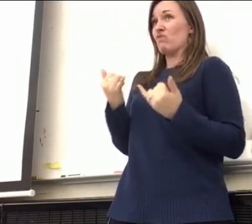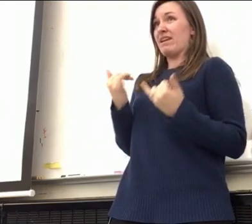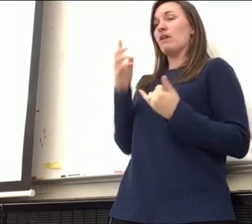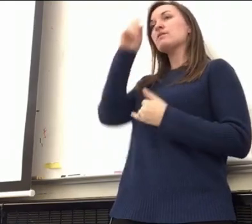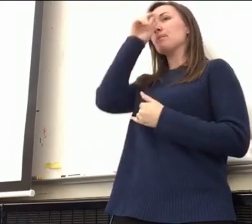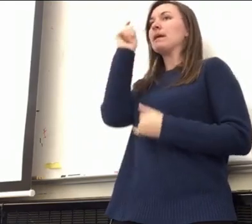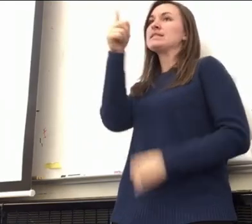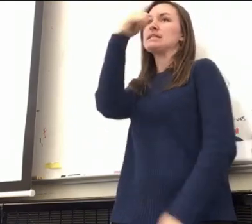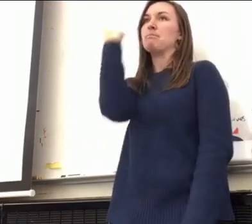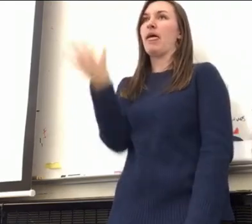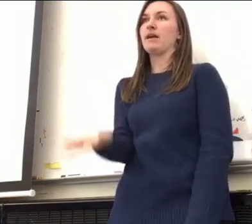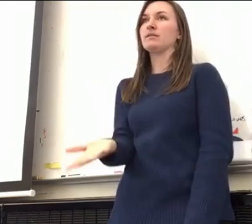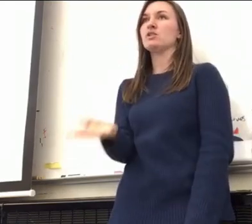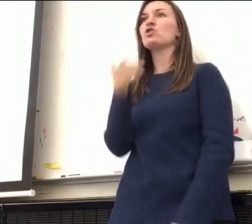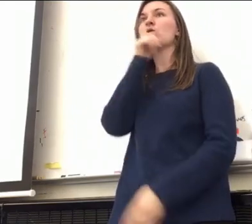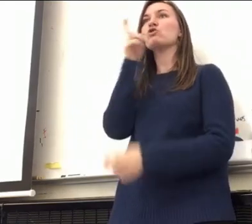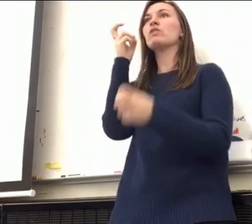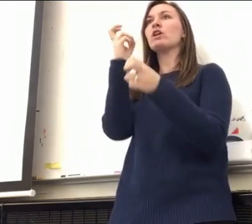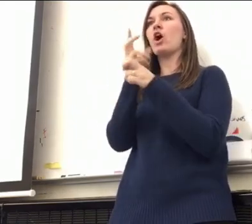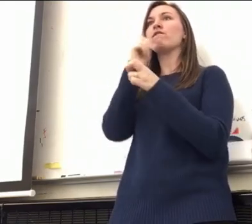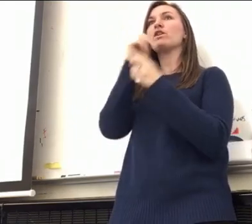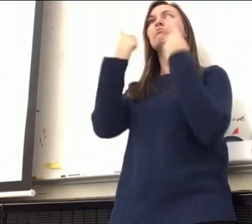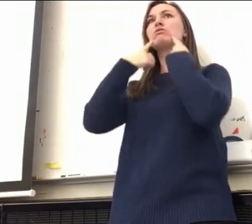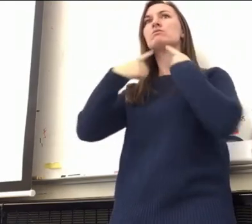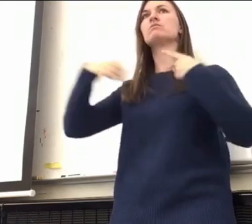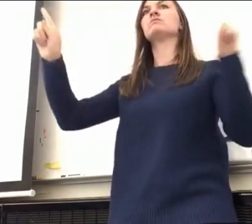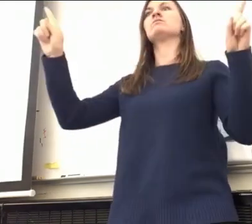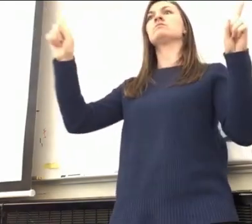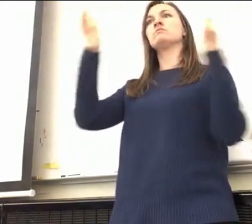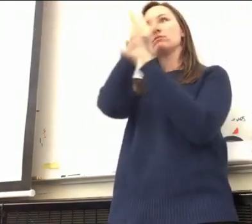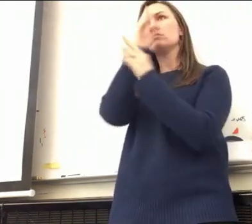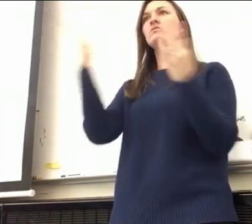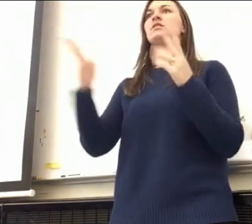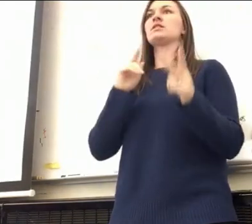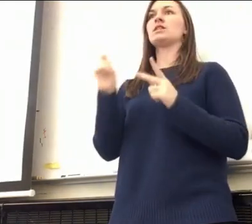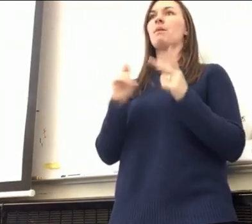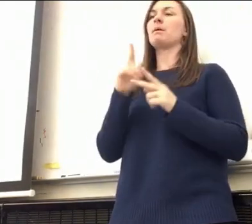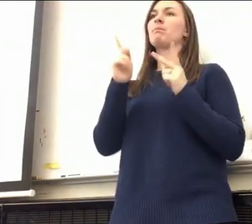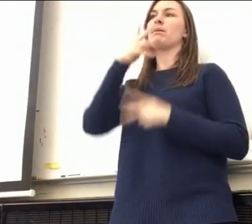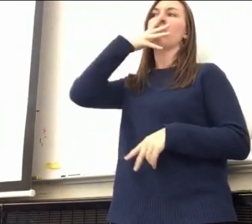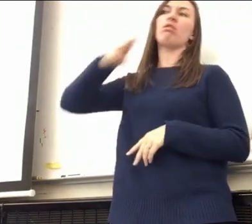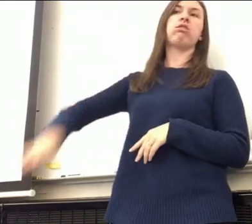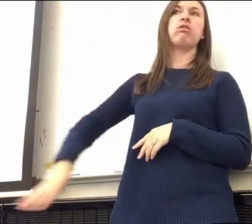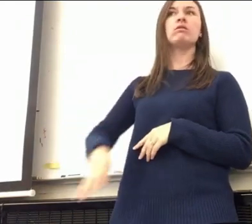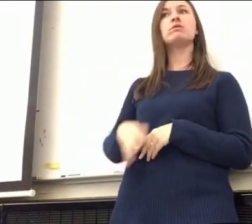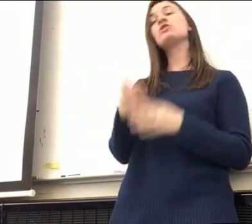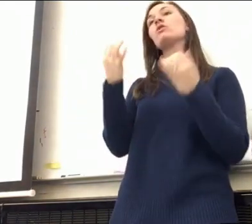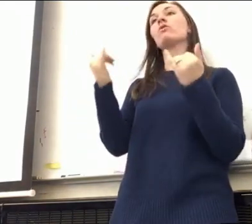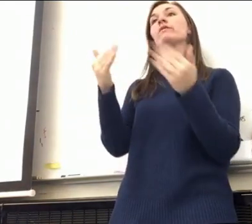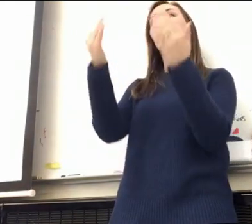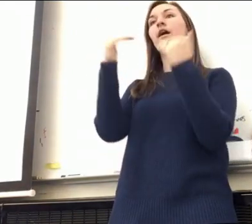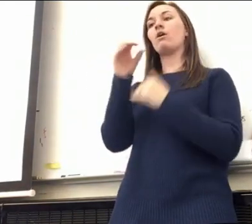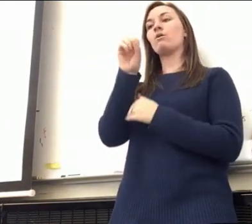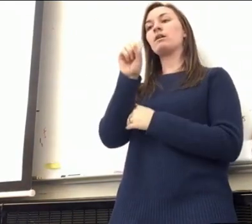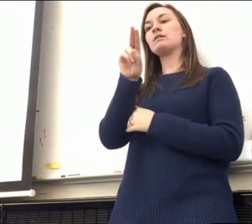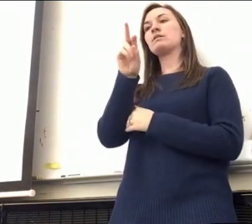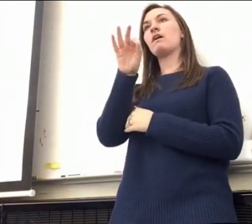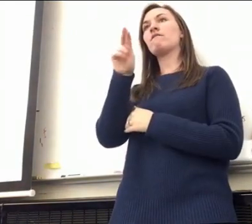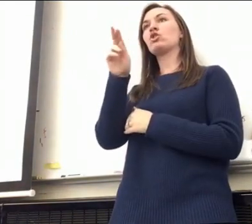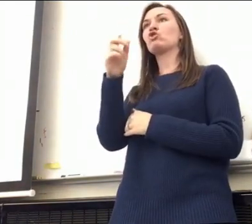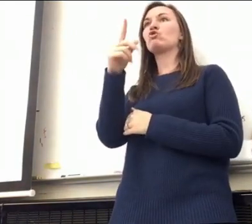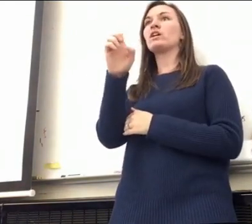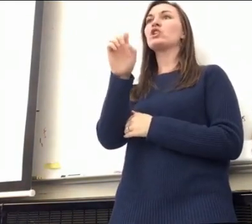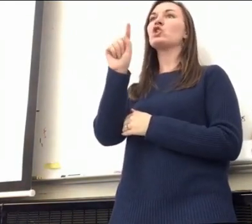is black. It's very hard for him to be able to get a lot of his statements known out there. Okay, now suffrage, the right to vote. If you